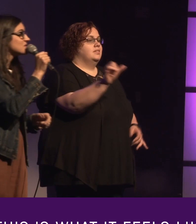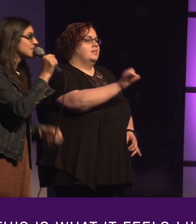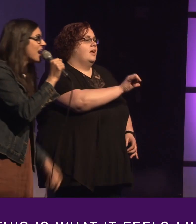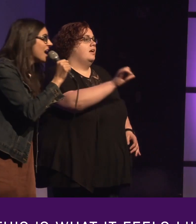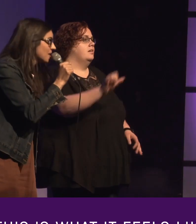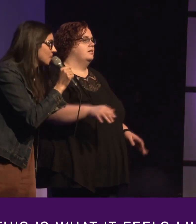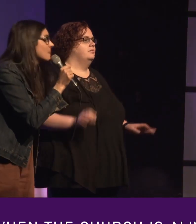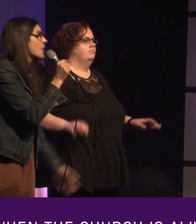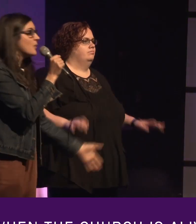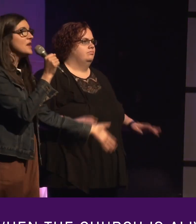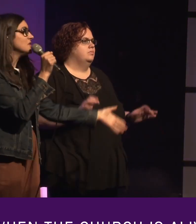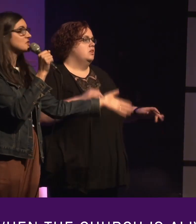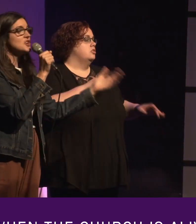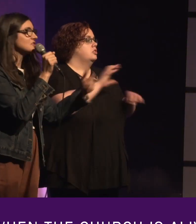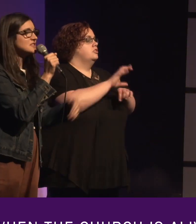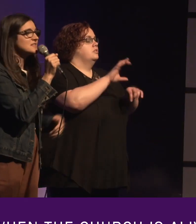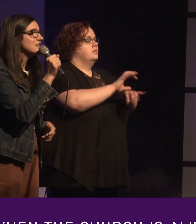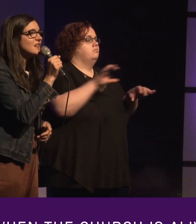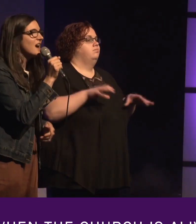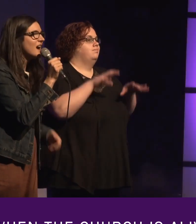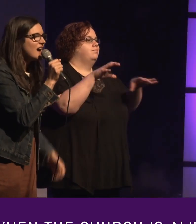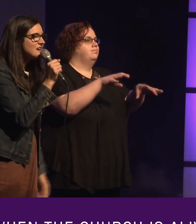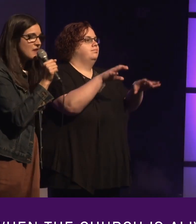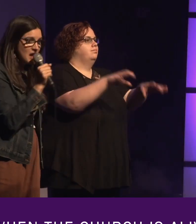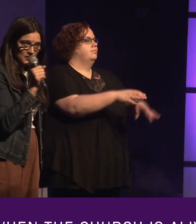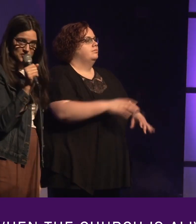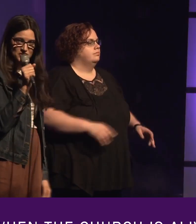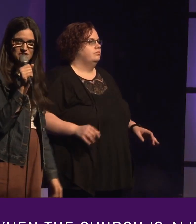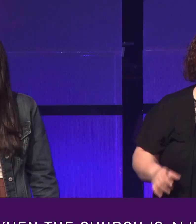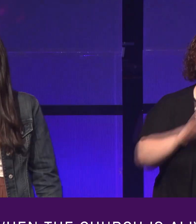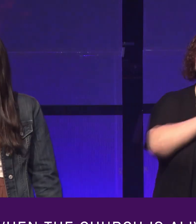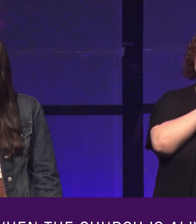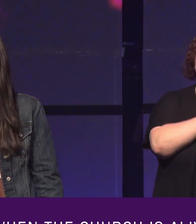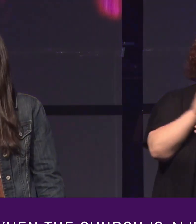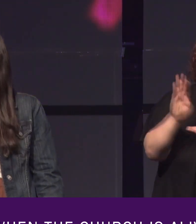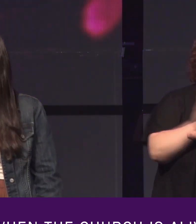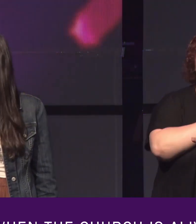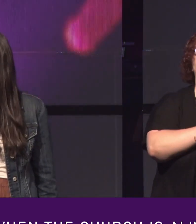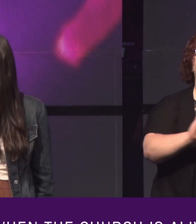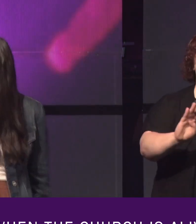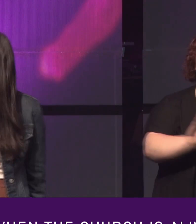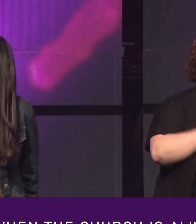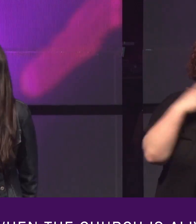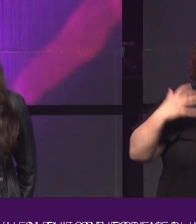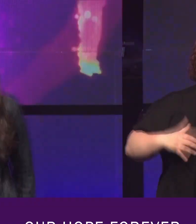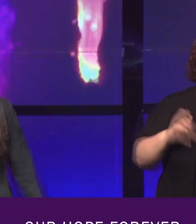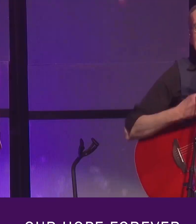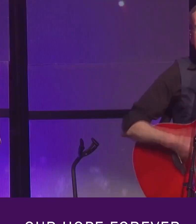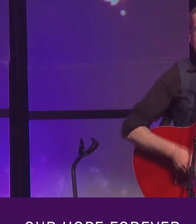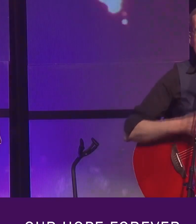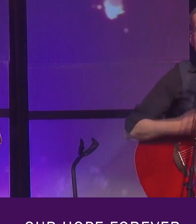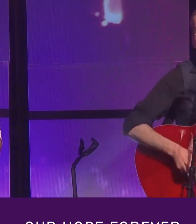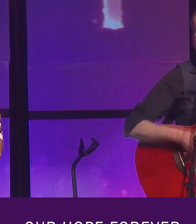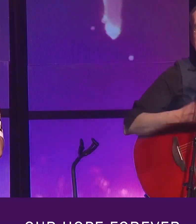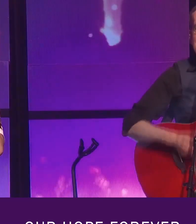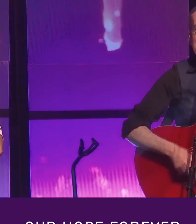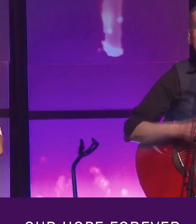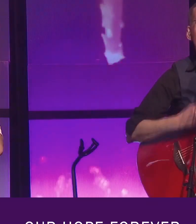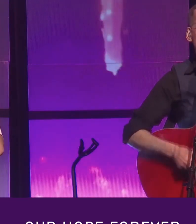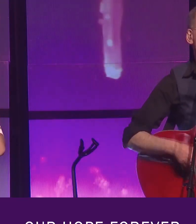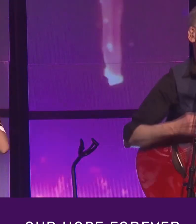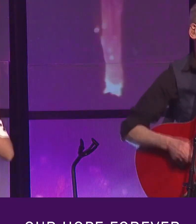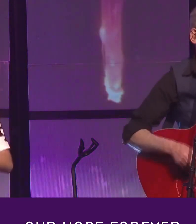it feels like when the church is alive. The church is alive. Our